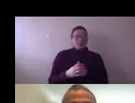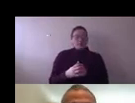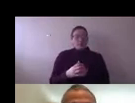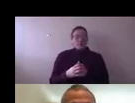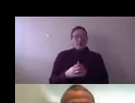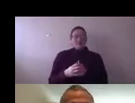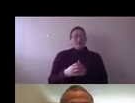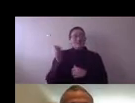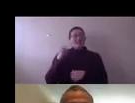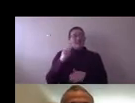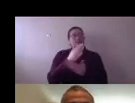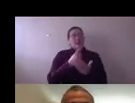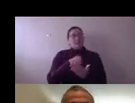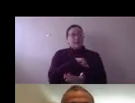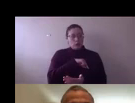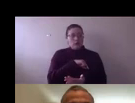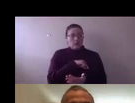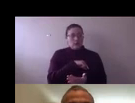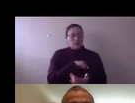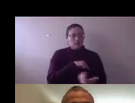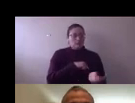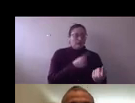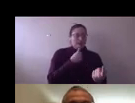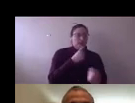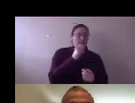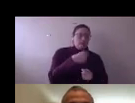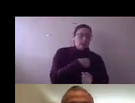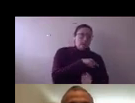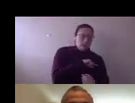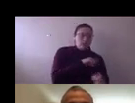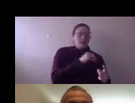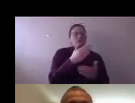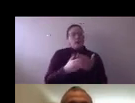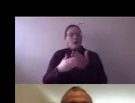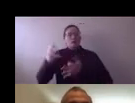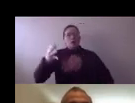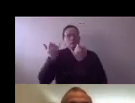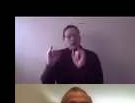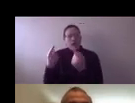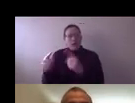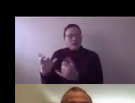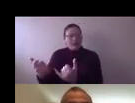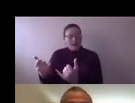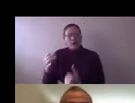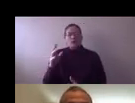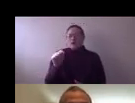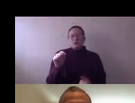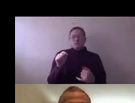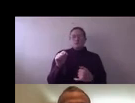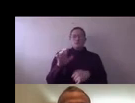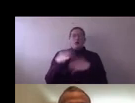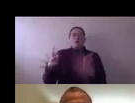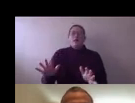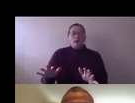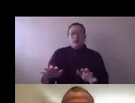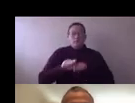guilty pleas, and I know that there are trials still going on, but there have already been